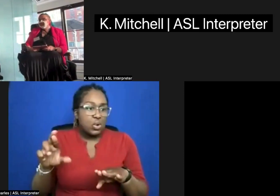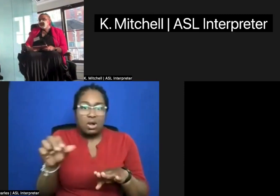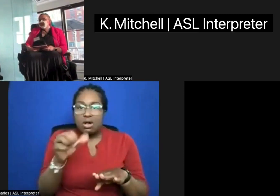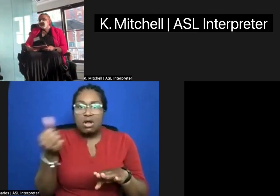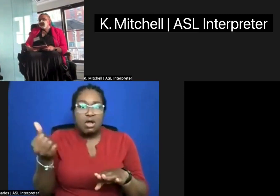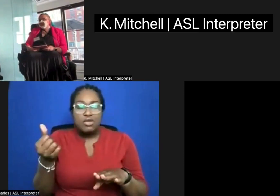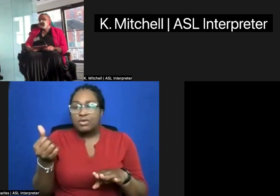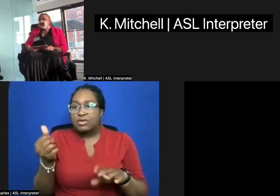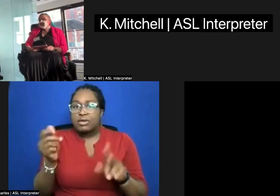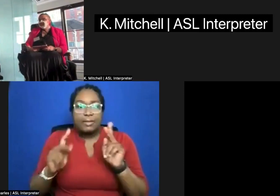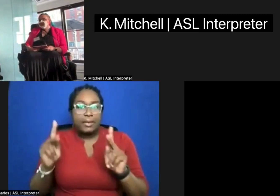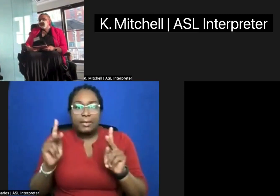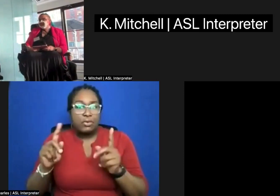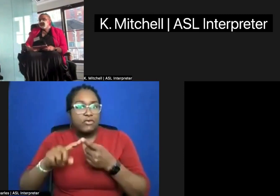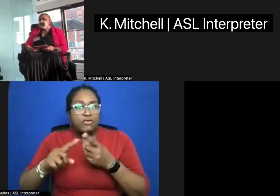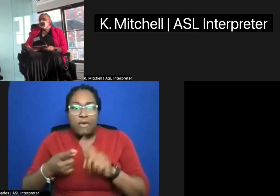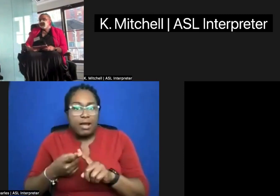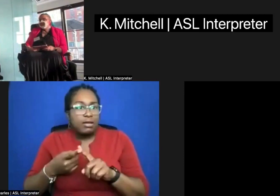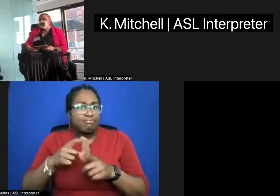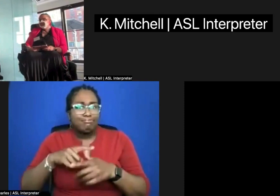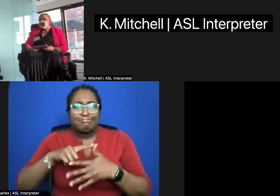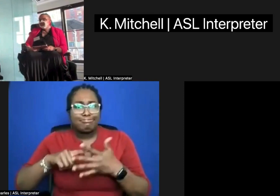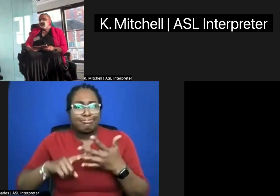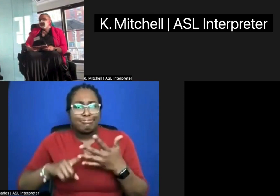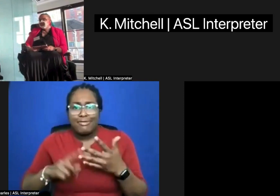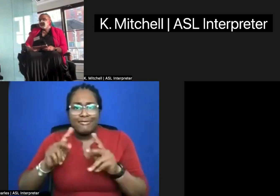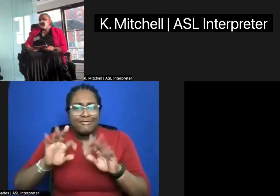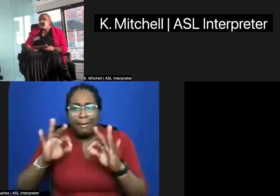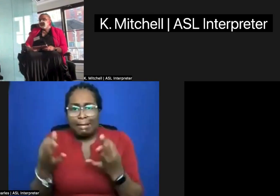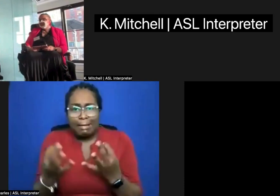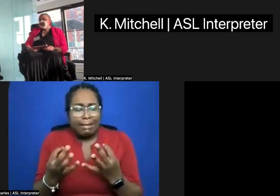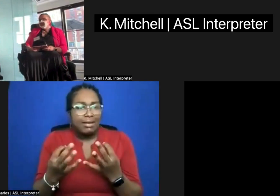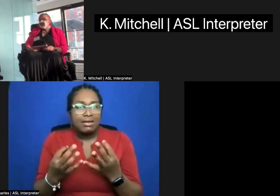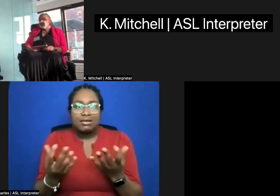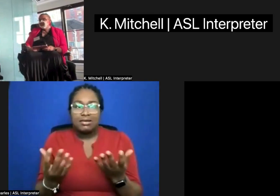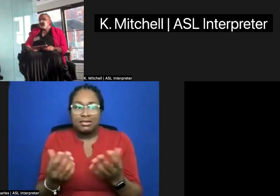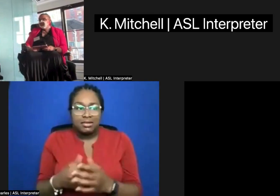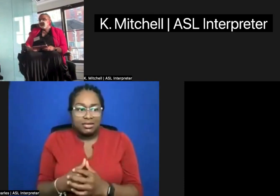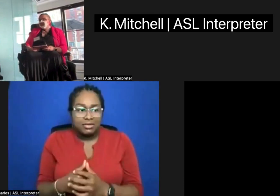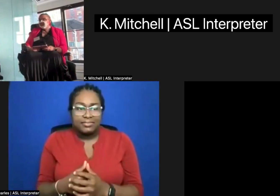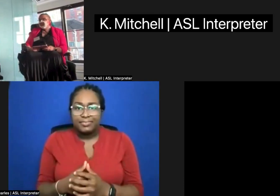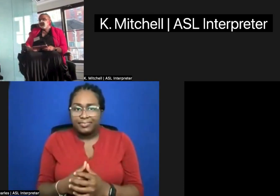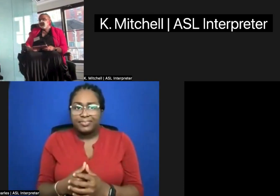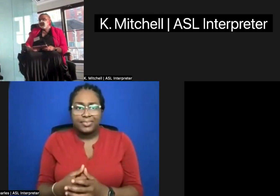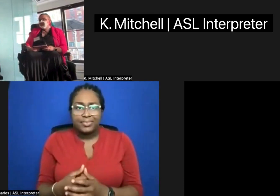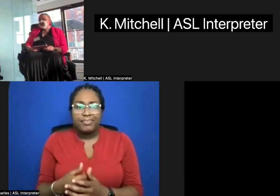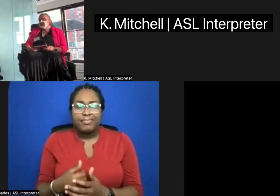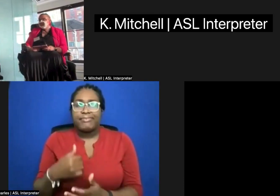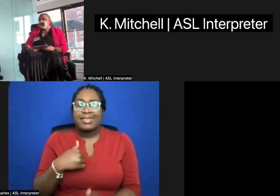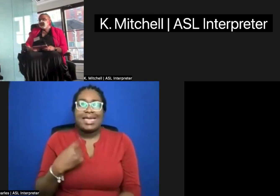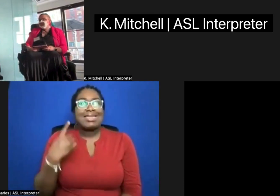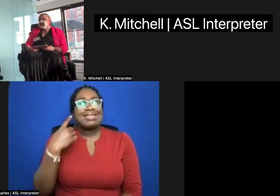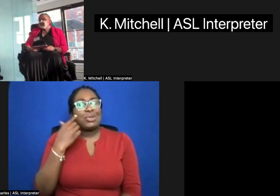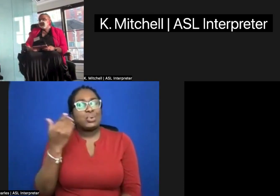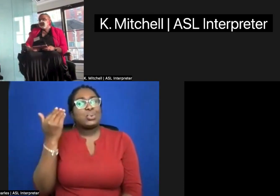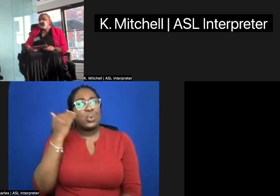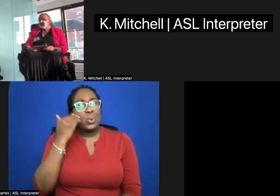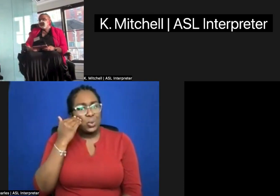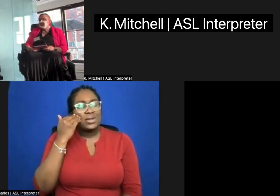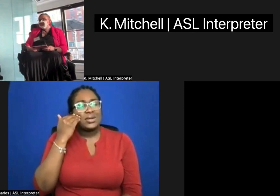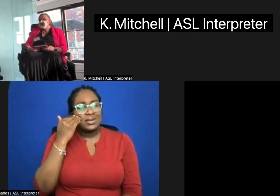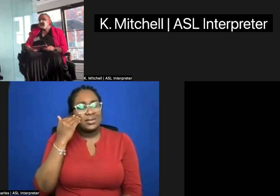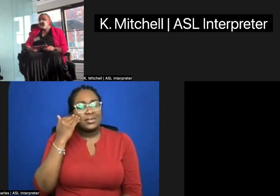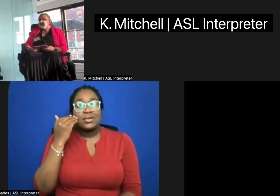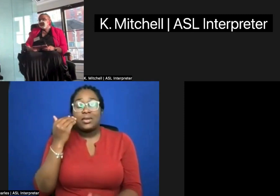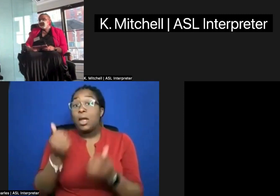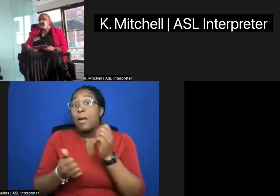ones or a friend, and I think that knowing that, I think most